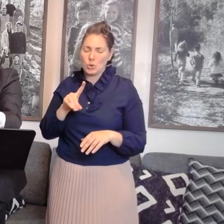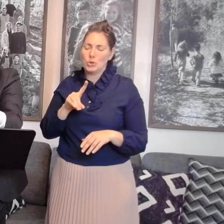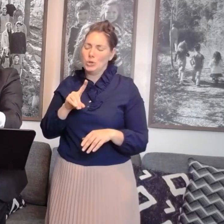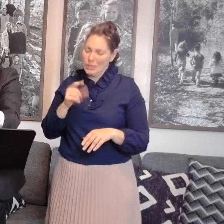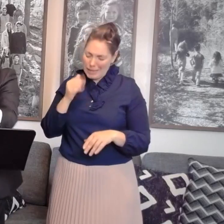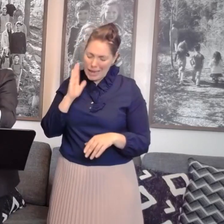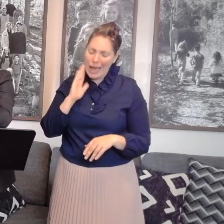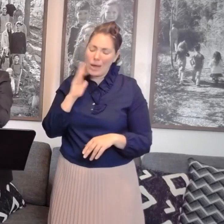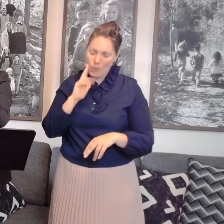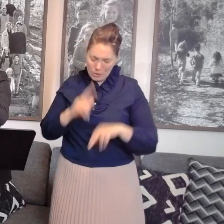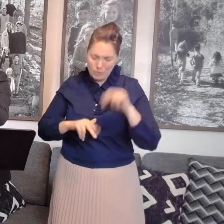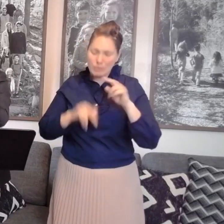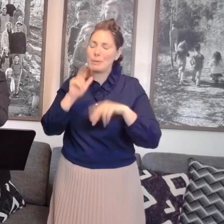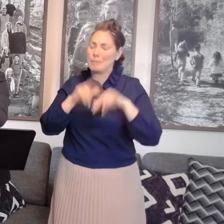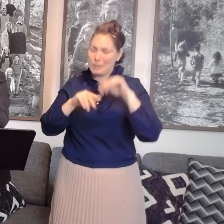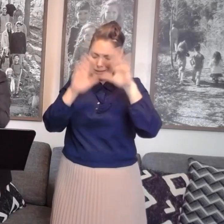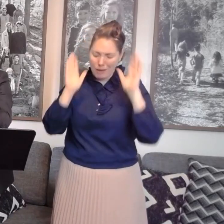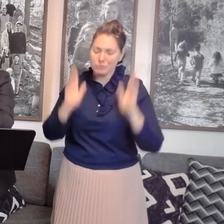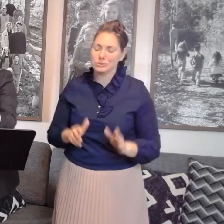you a house.